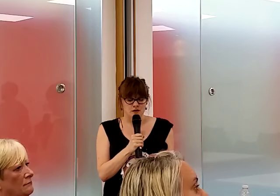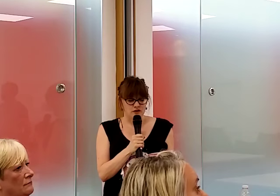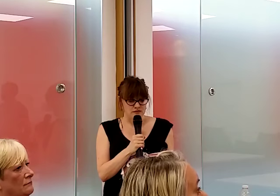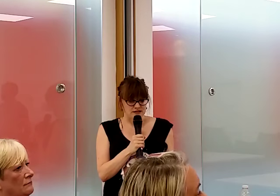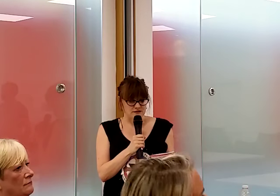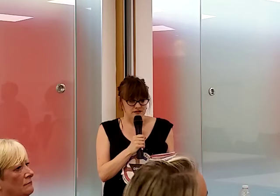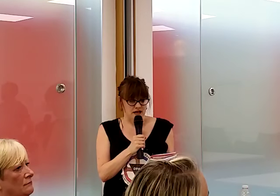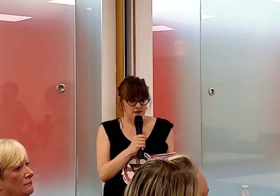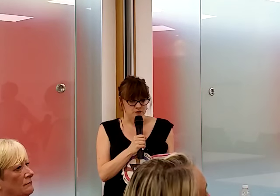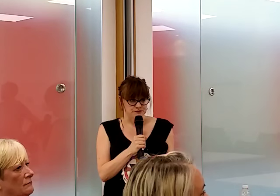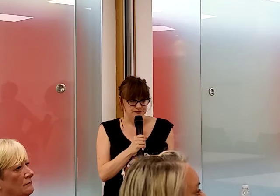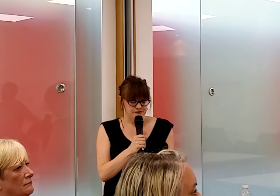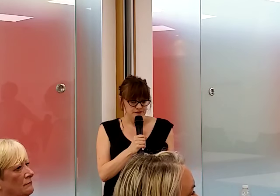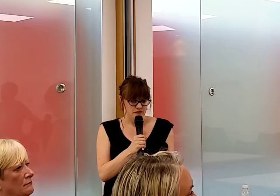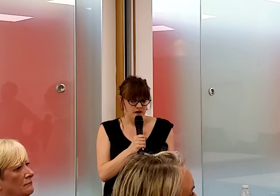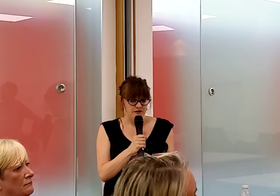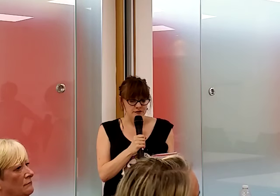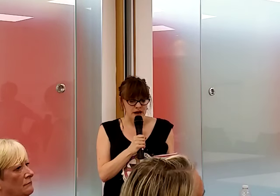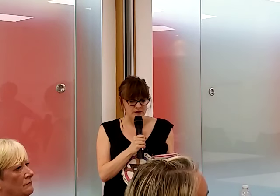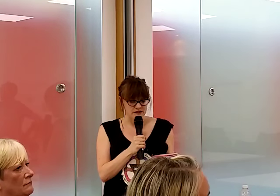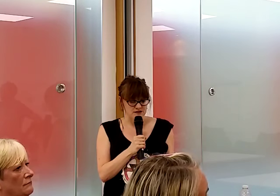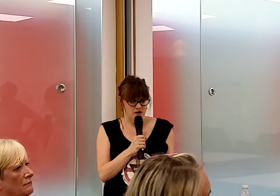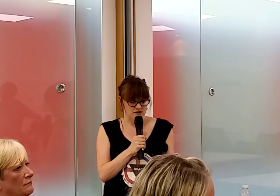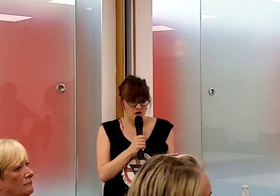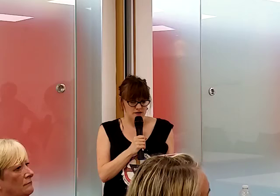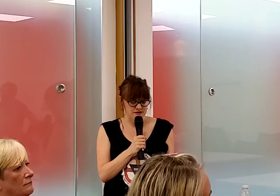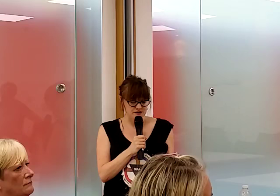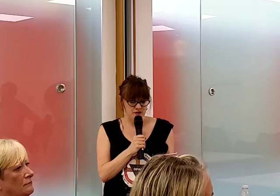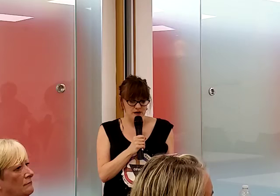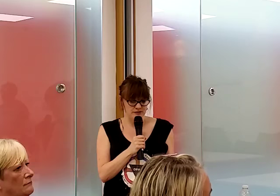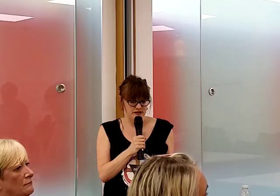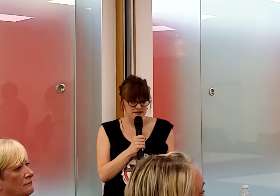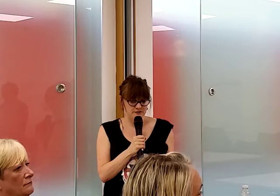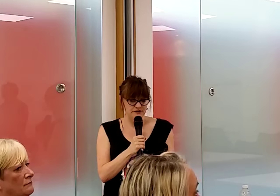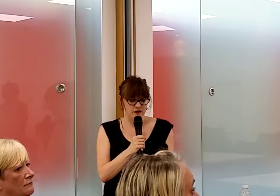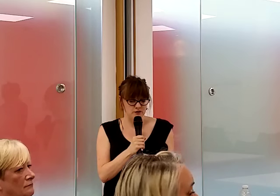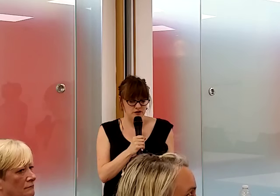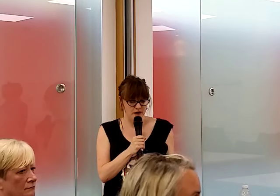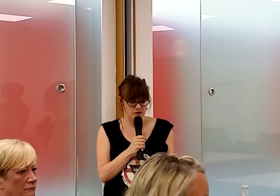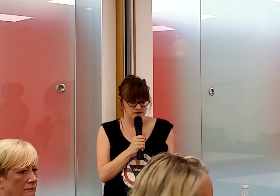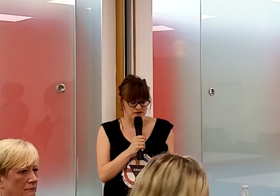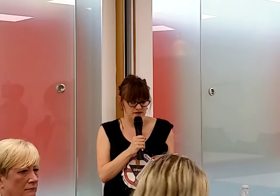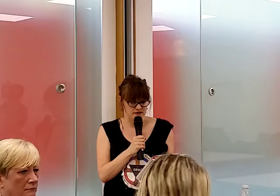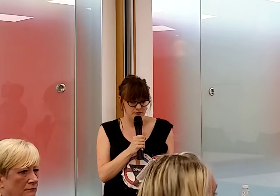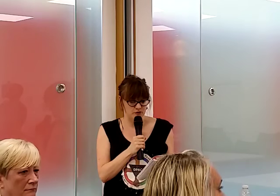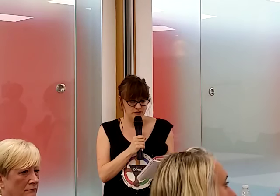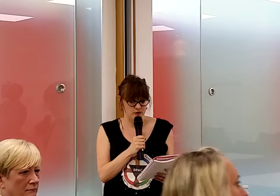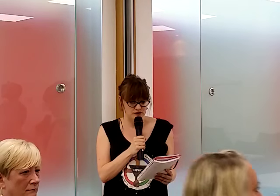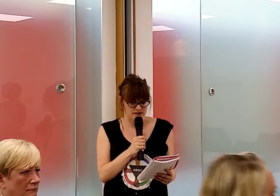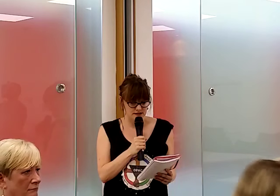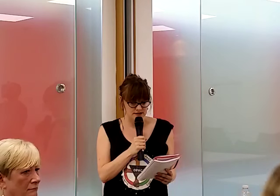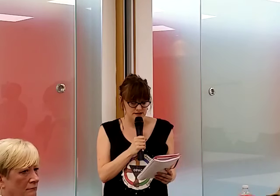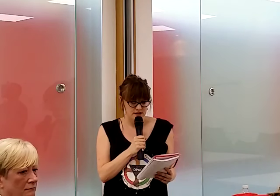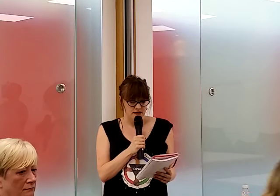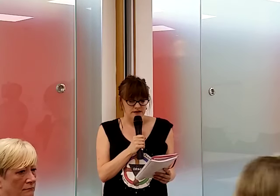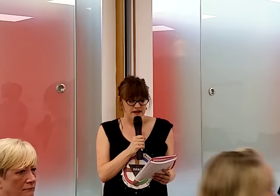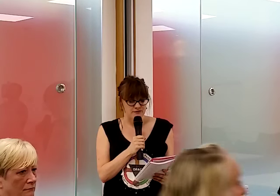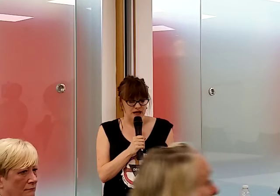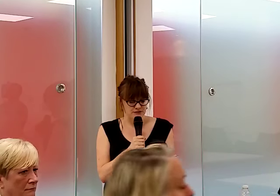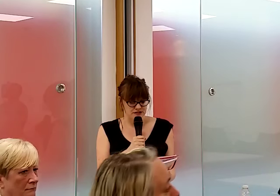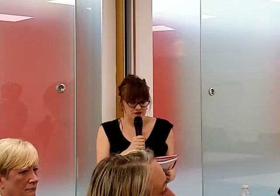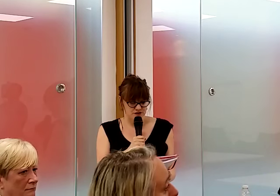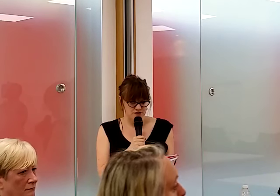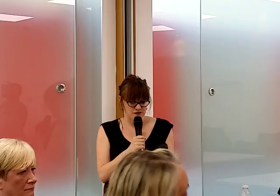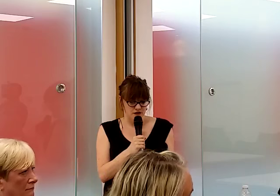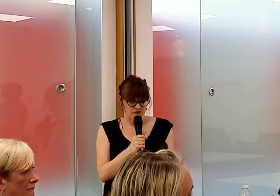rights abuse on a massive scale. Throughout these dark times, two MPs have been vocal opponents to these appalling policies.